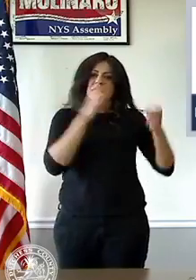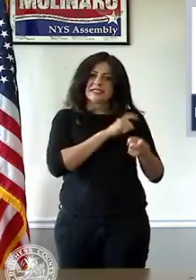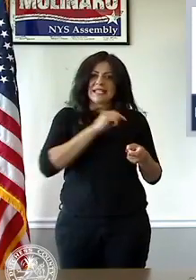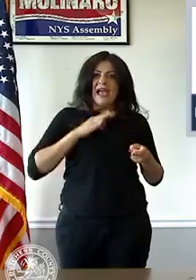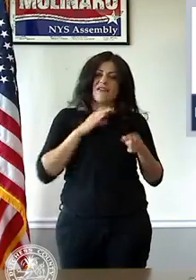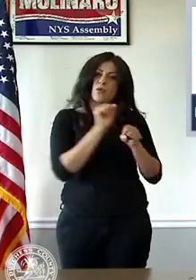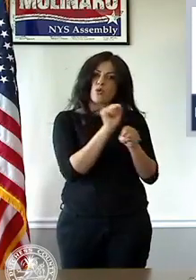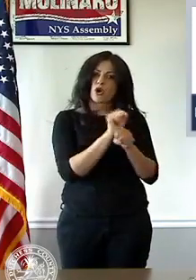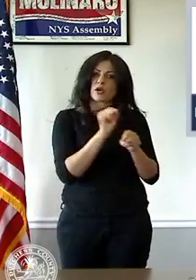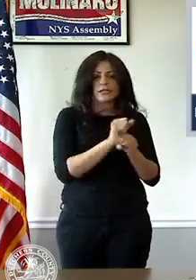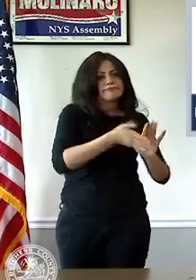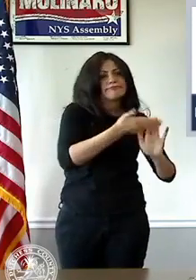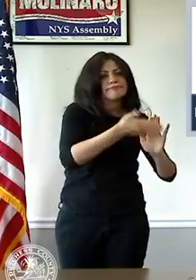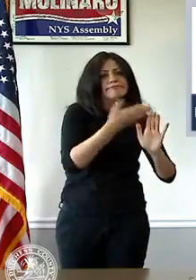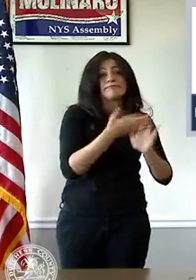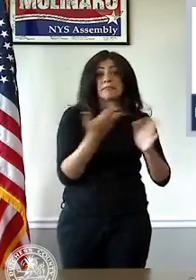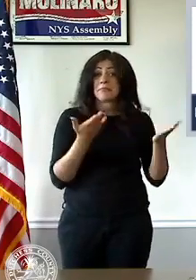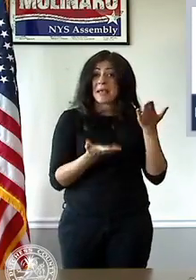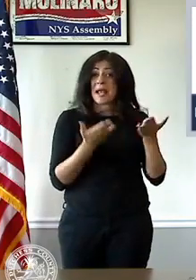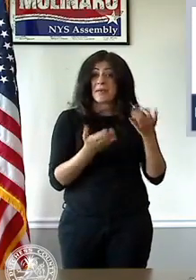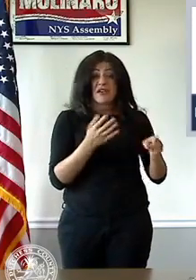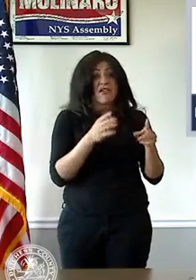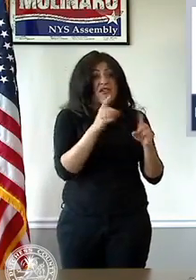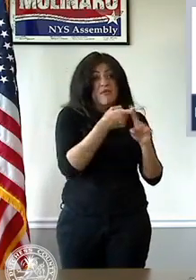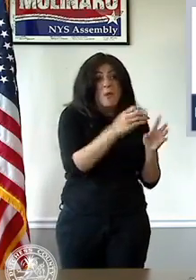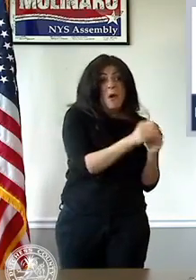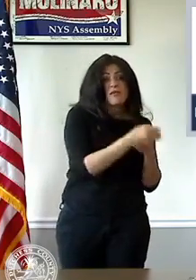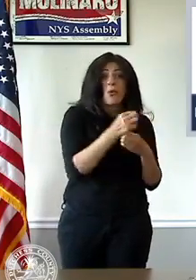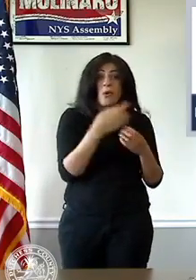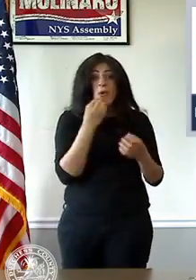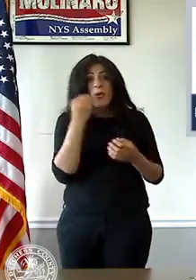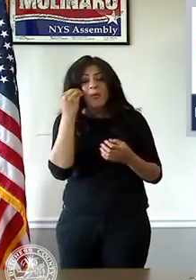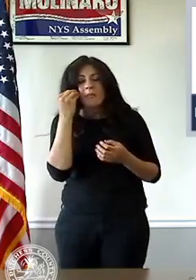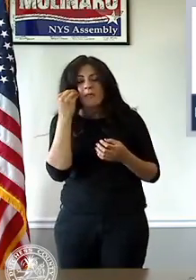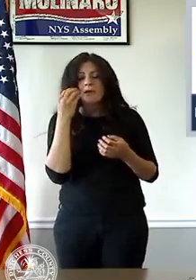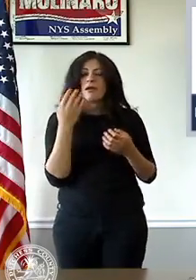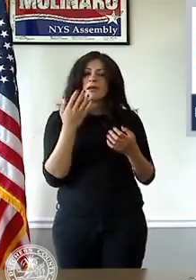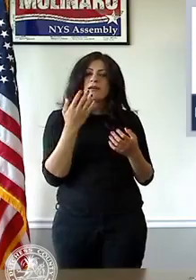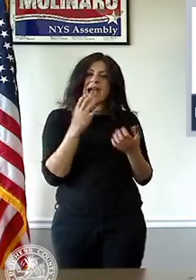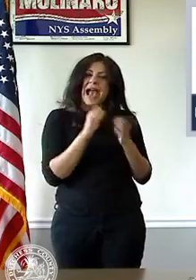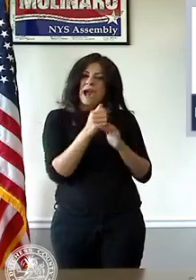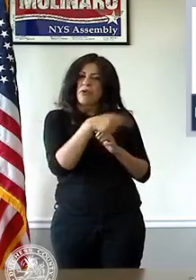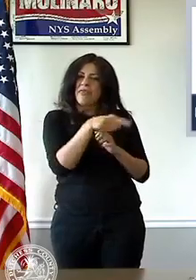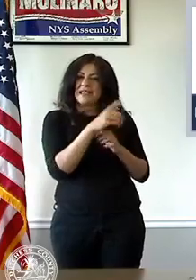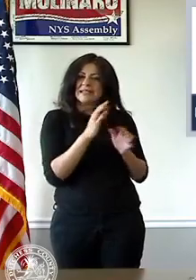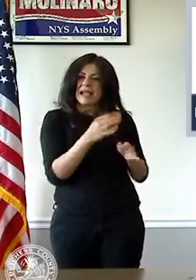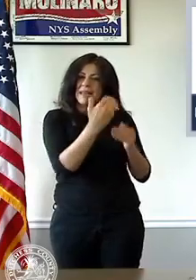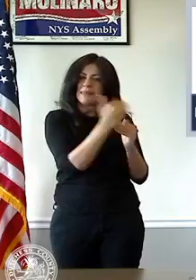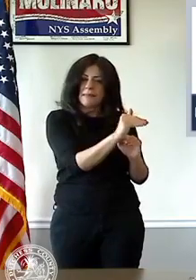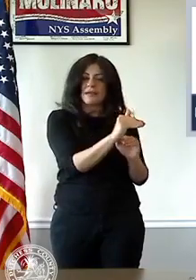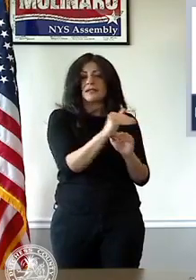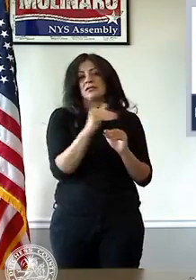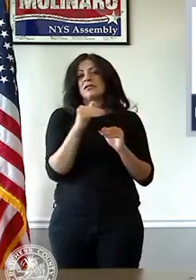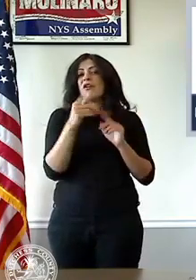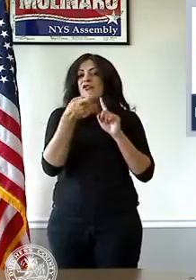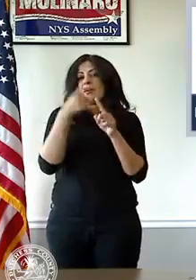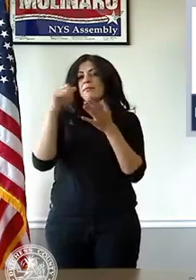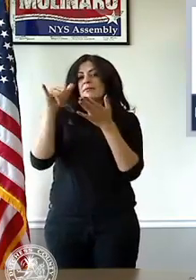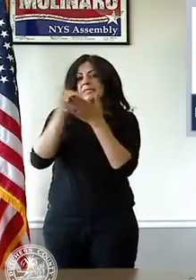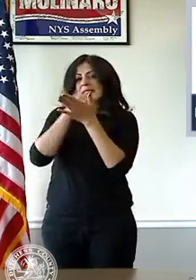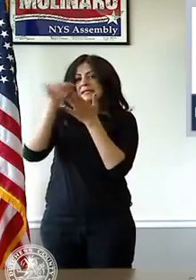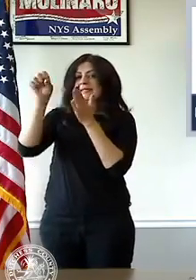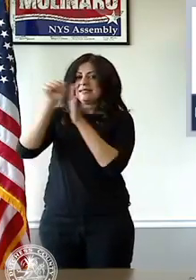working either from their offices or at home. How they limit that is governed by the state expectation